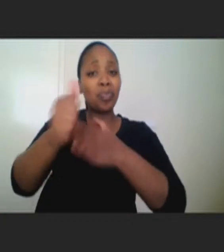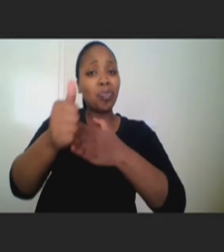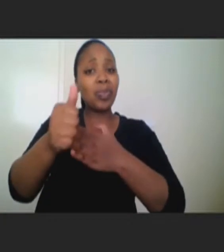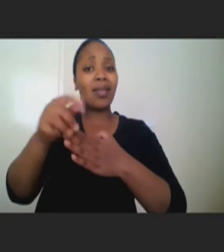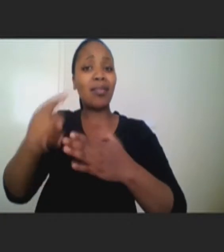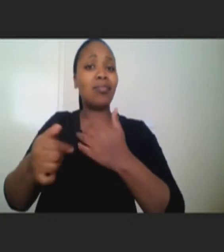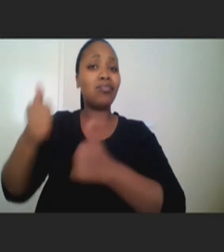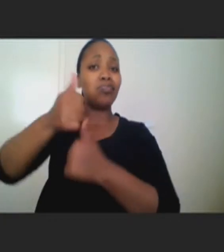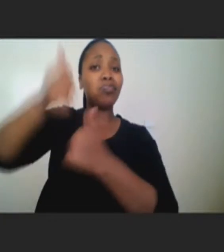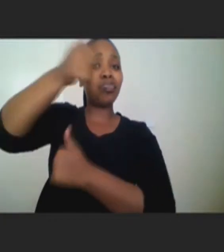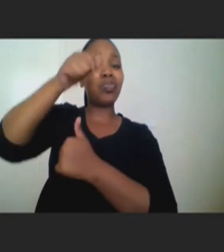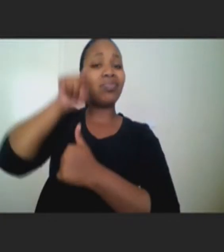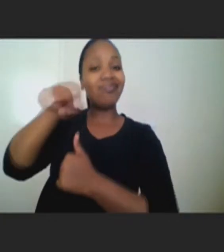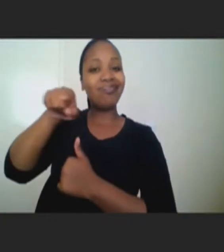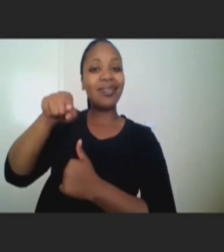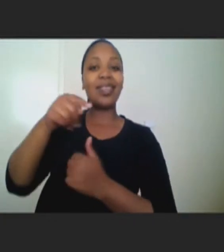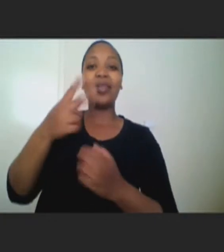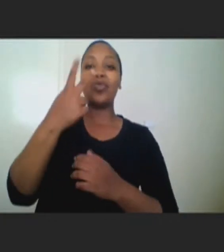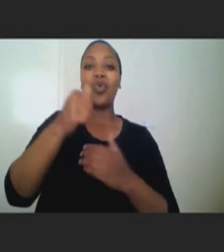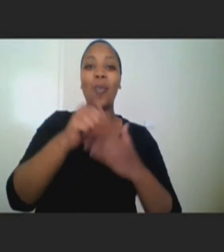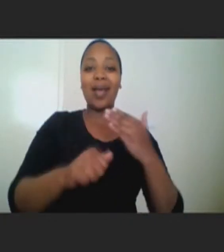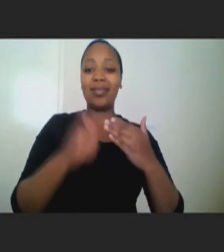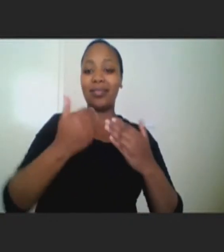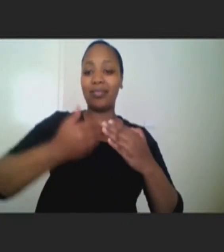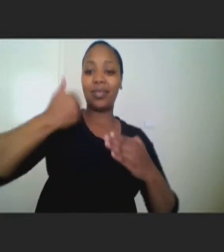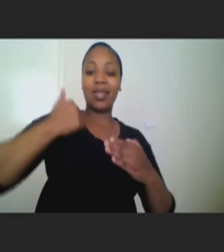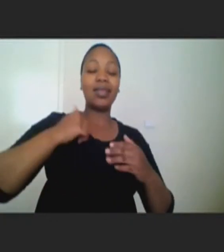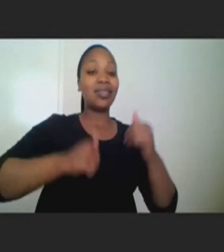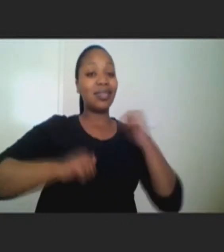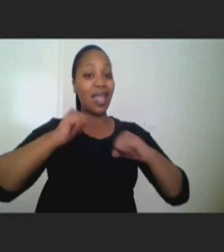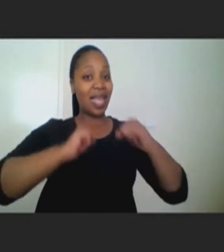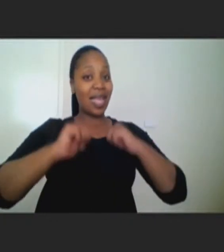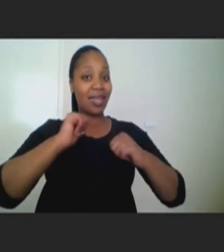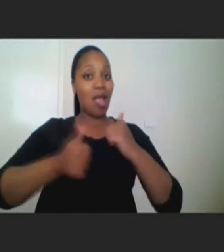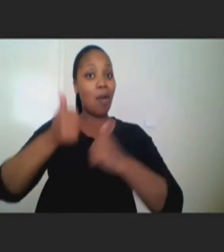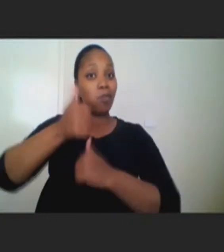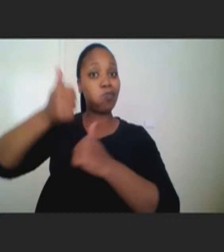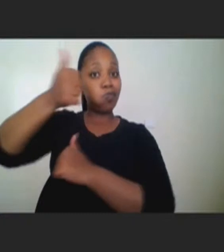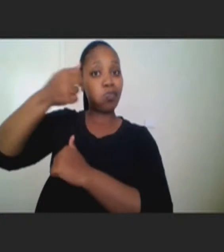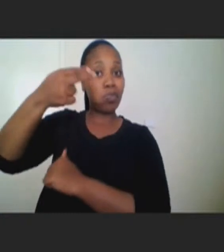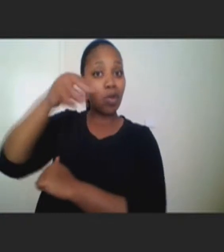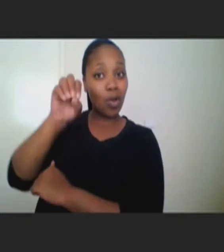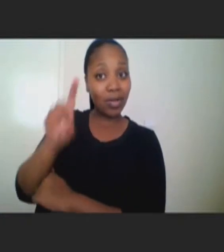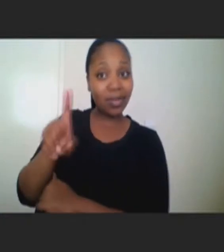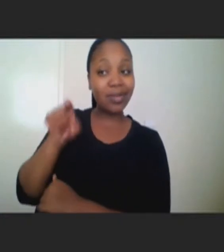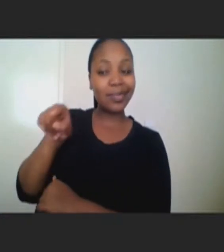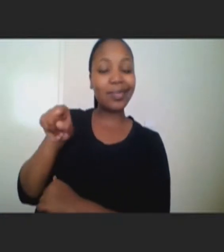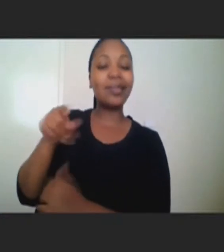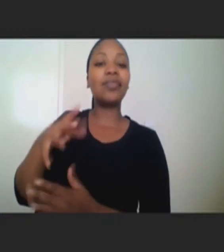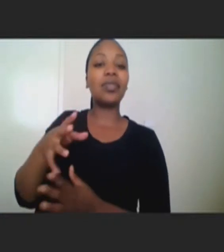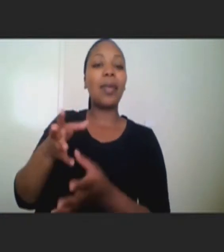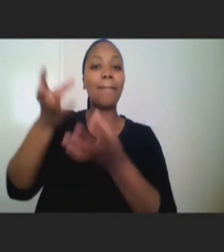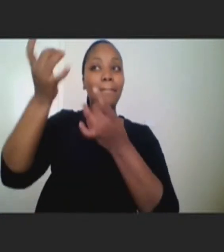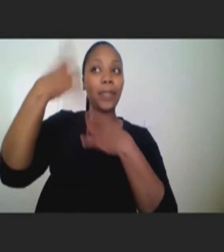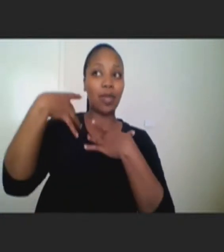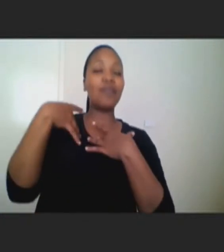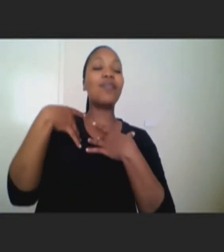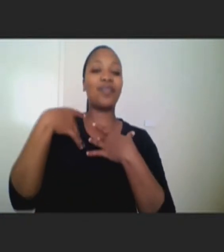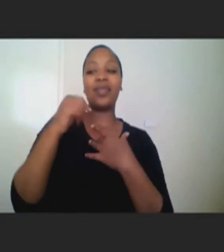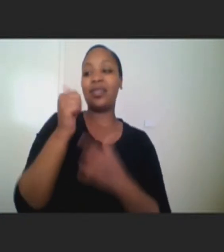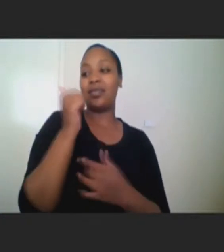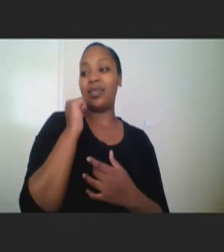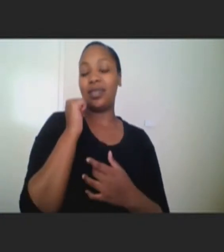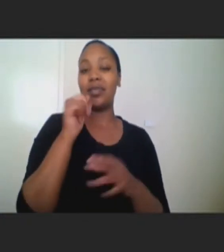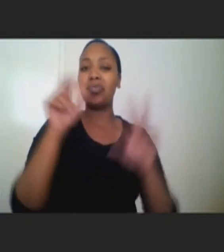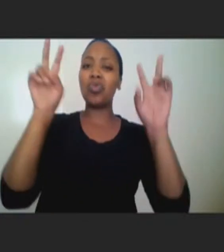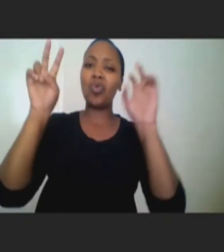acting head. We did get a message yesterday through a matter affecting